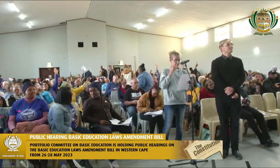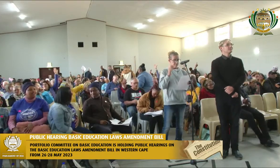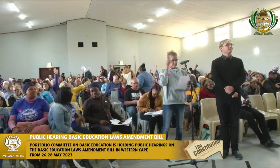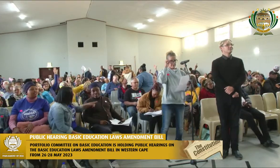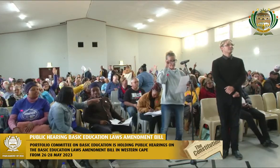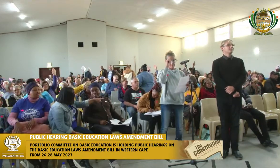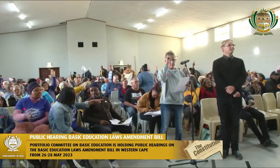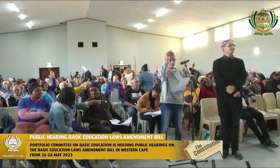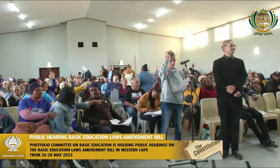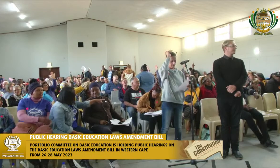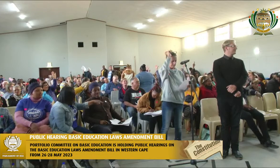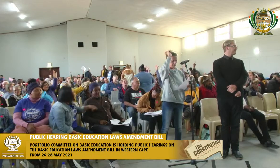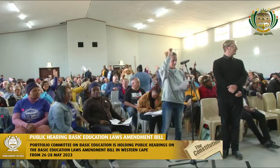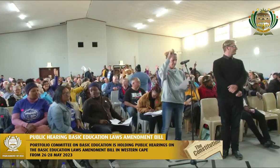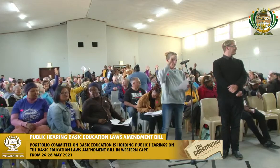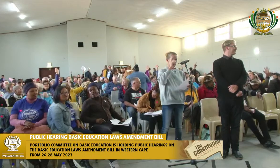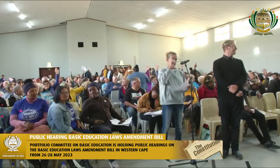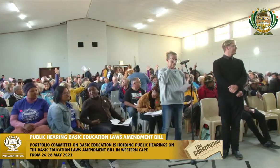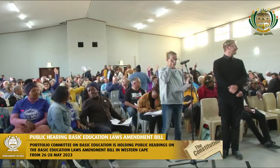Sani itatili, Yamangolain.